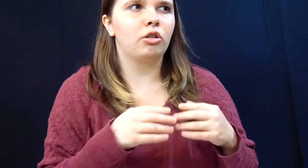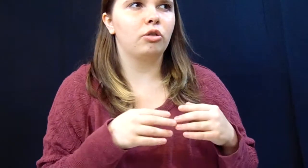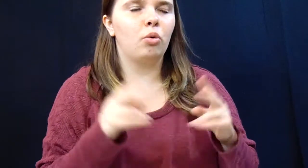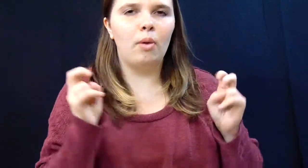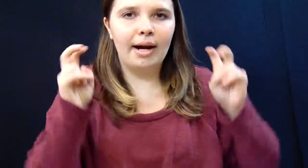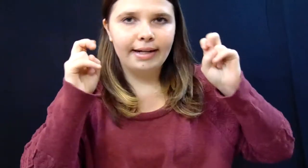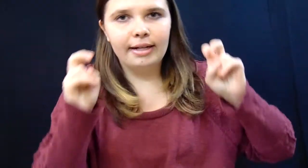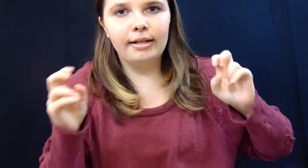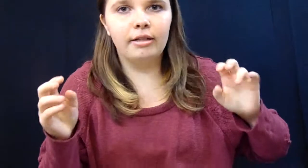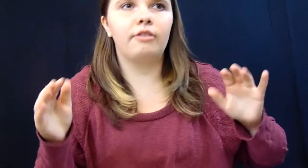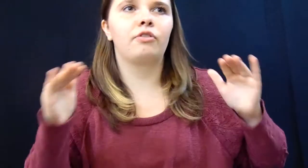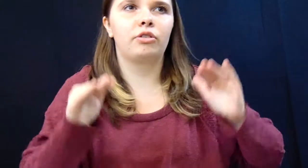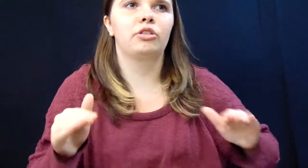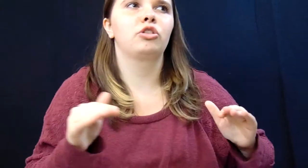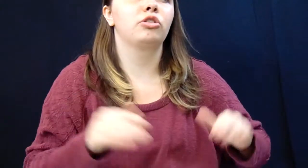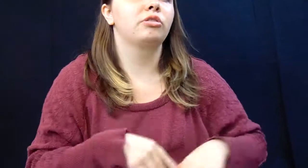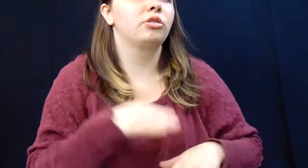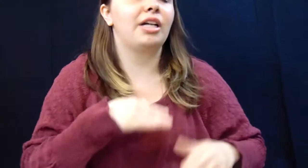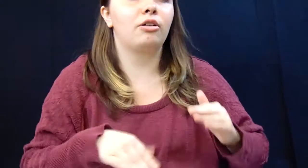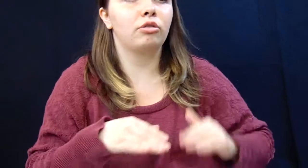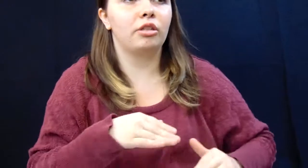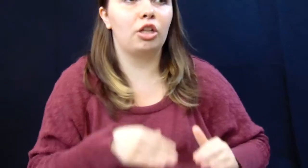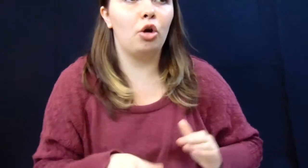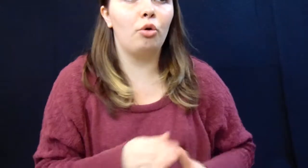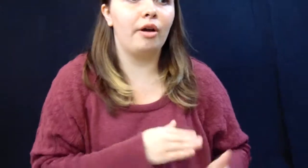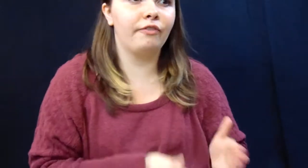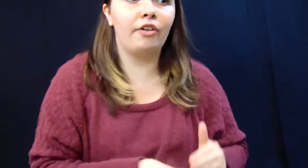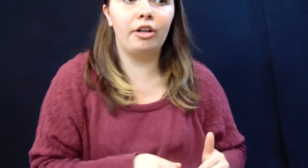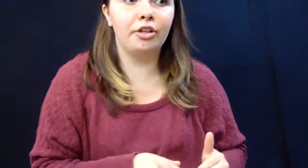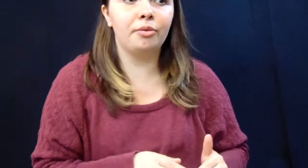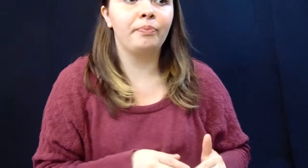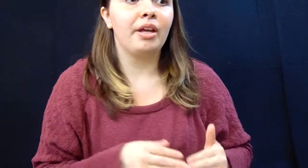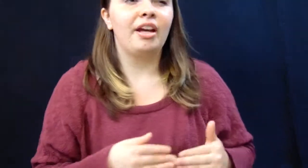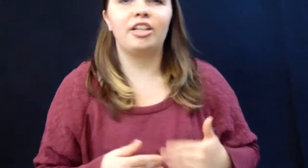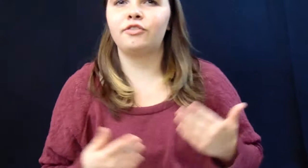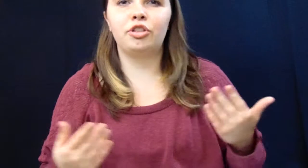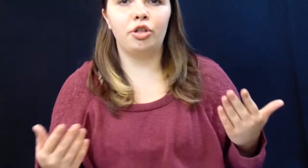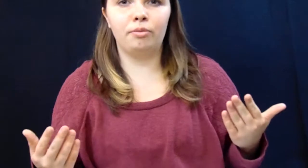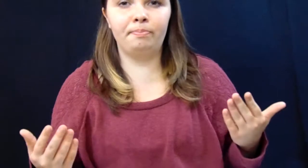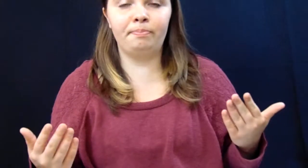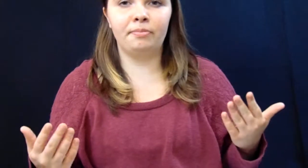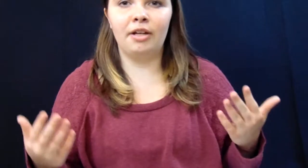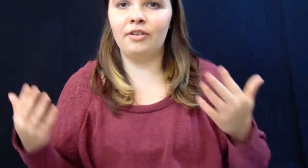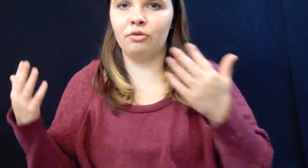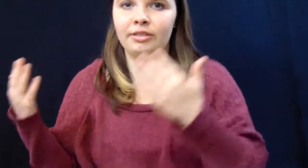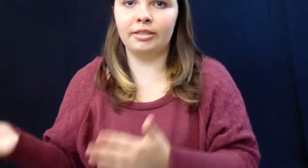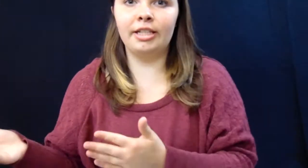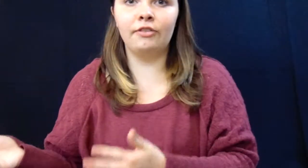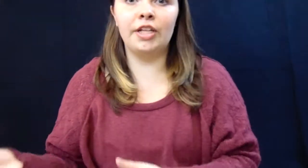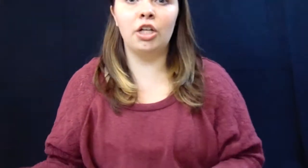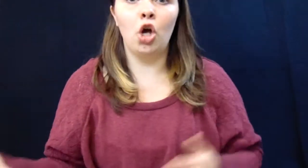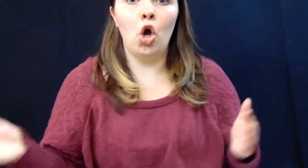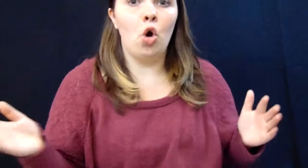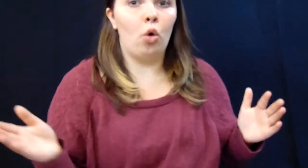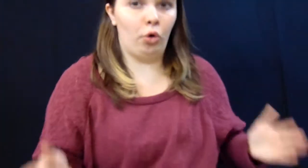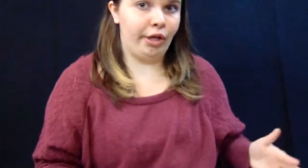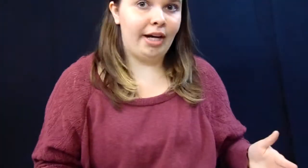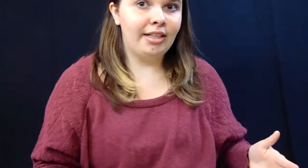quiet enough or down low and volume enough to know if it was the TV or not